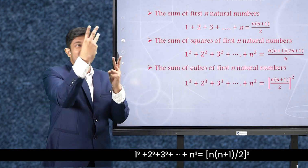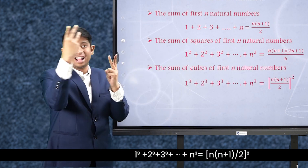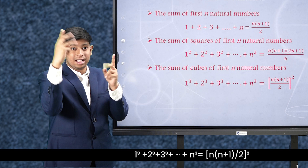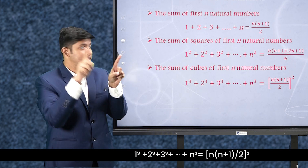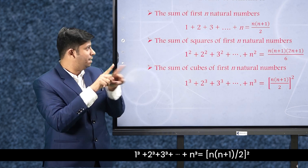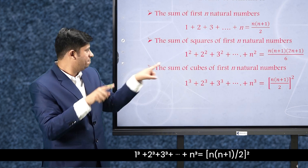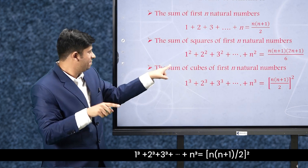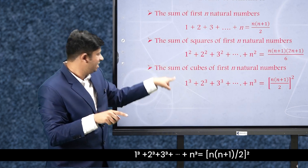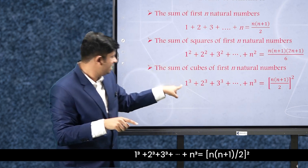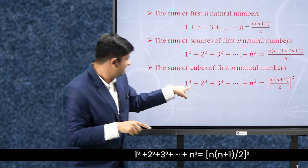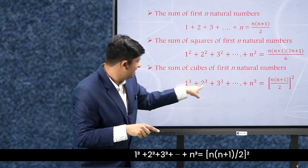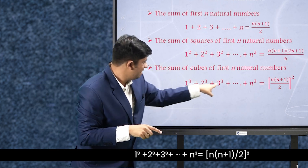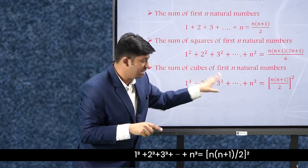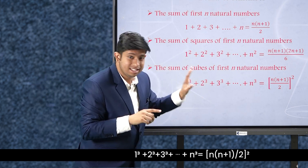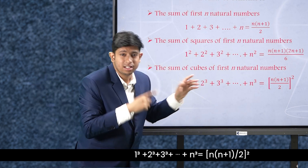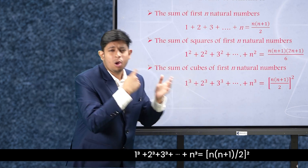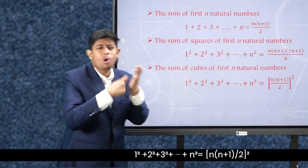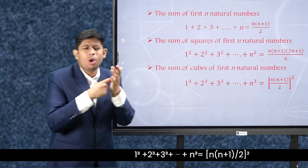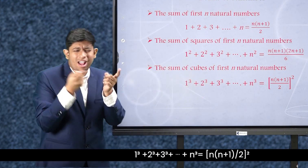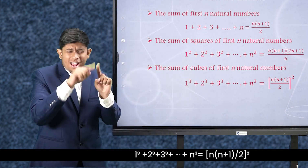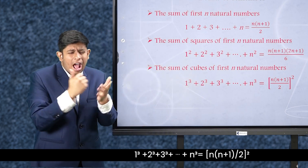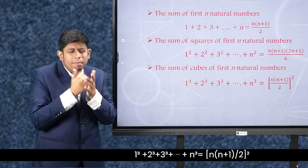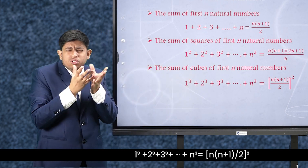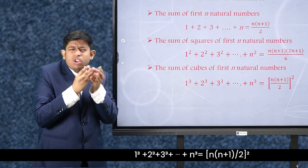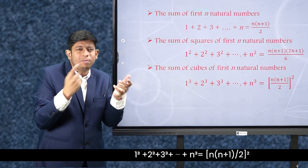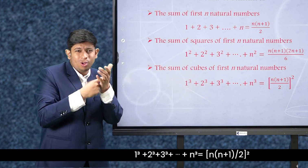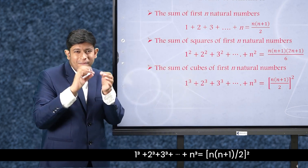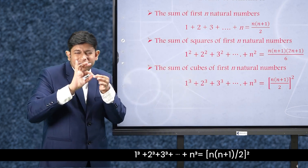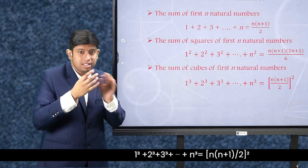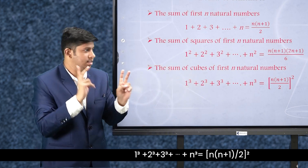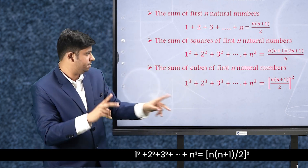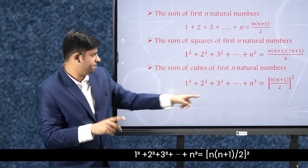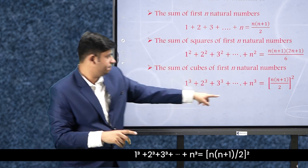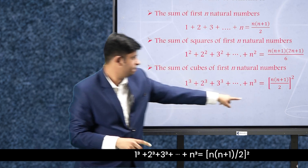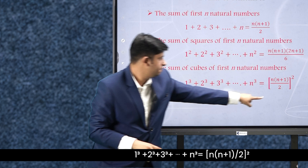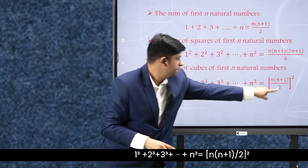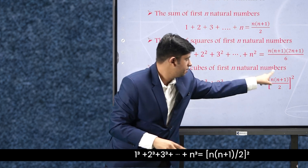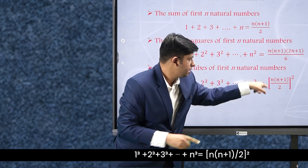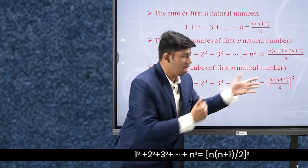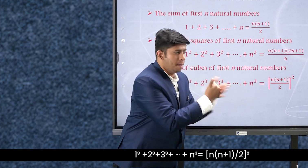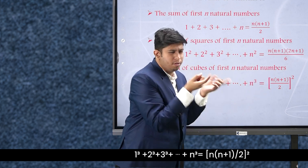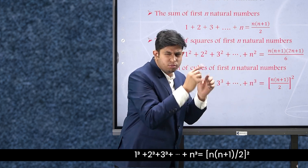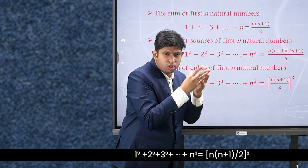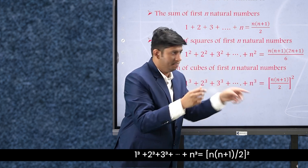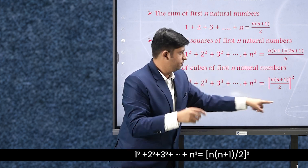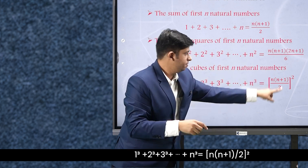1 cube plus 2 cube plus 3 cube plus so on plus n cube is equal to n into n plus 1 by 2 whole square.